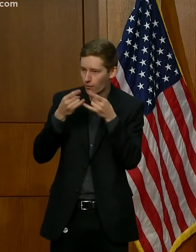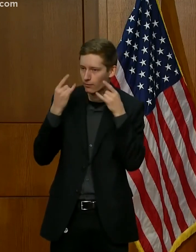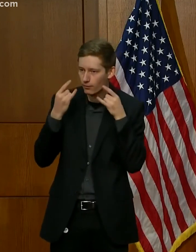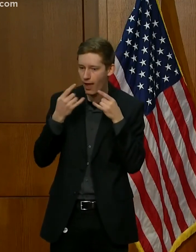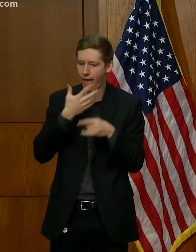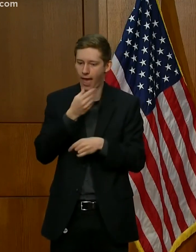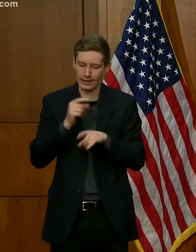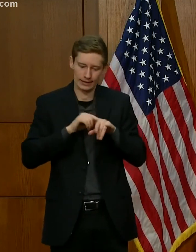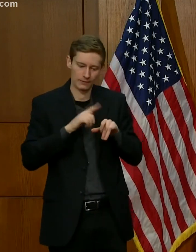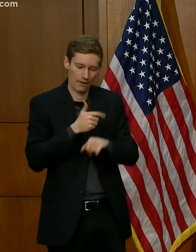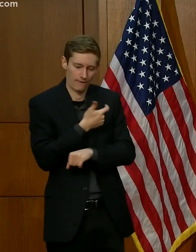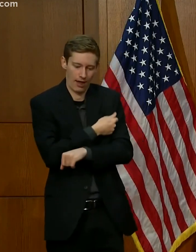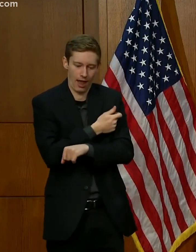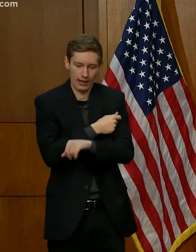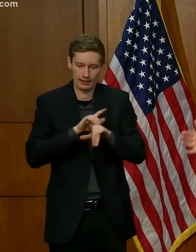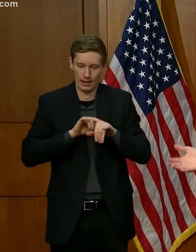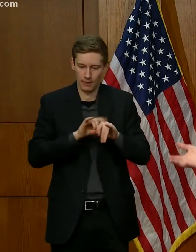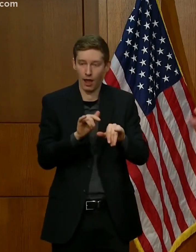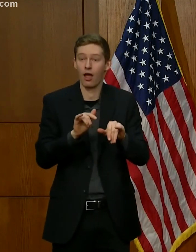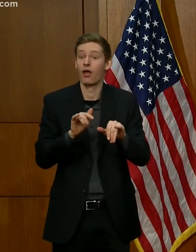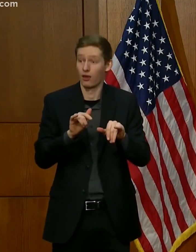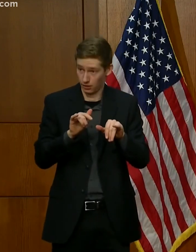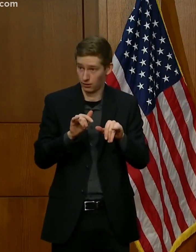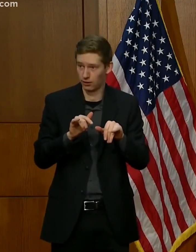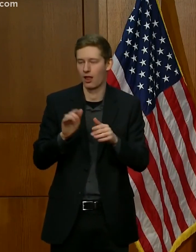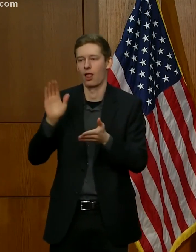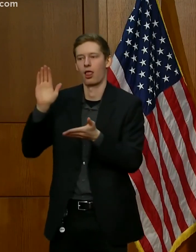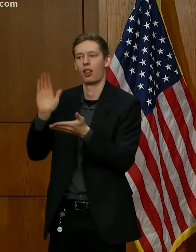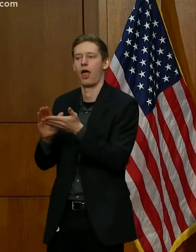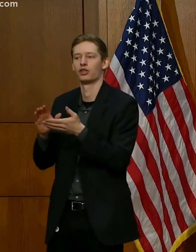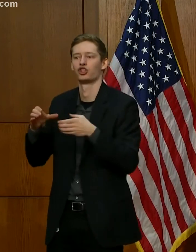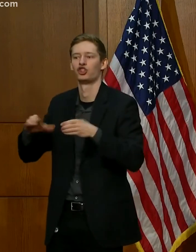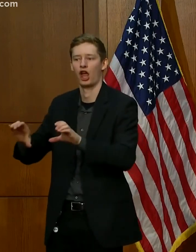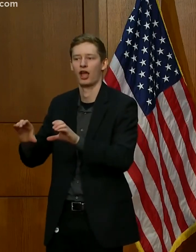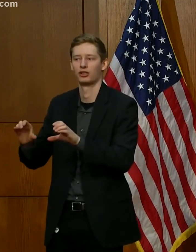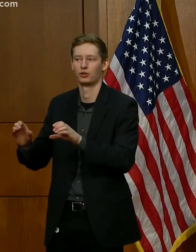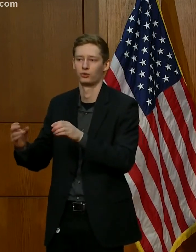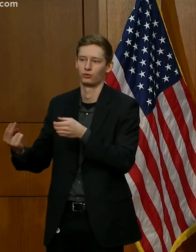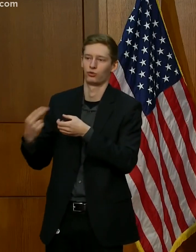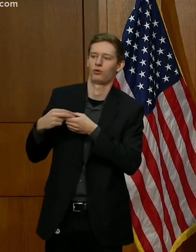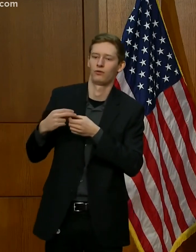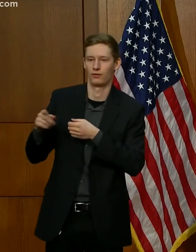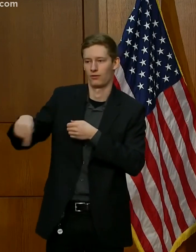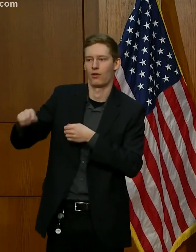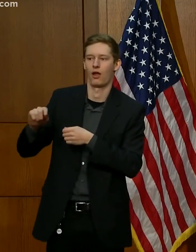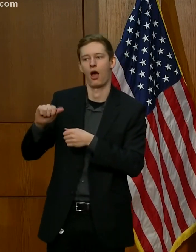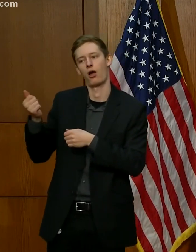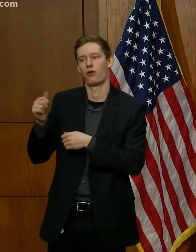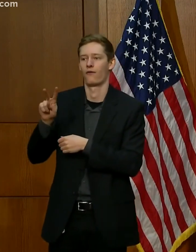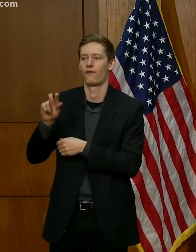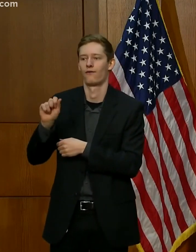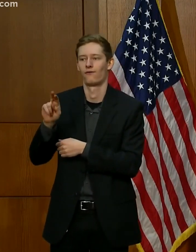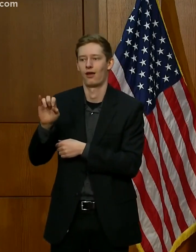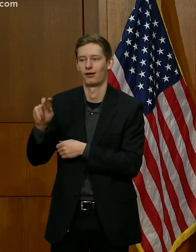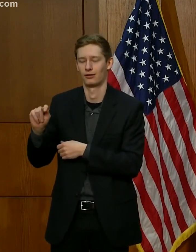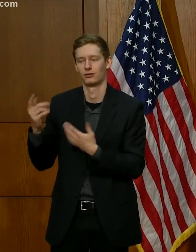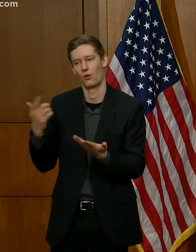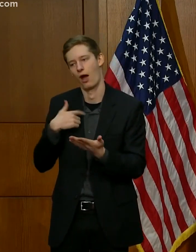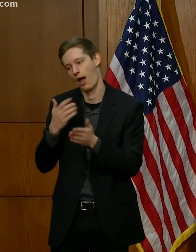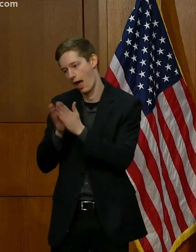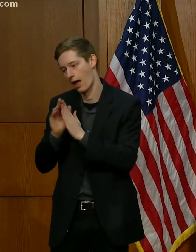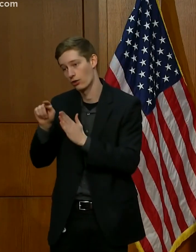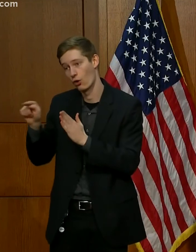vaccinated, the less chance there is of these variants coming in and causing other waves. So I would just ask people to be part of the solution.